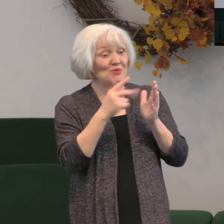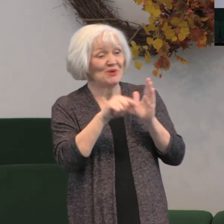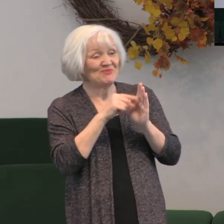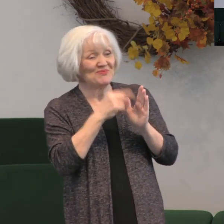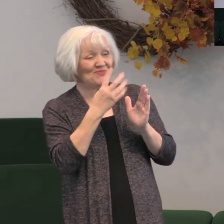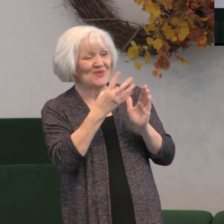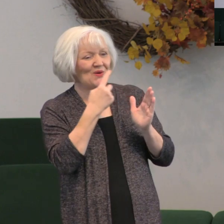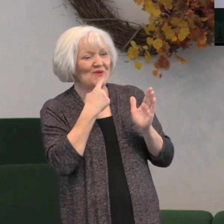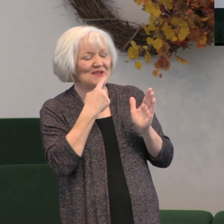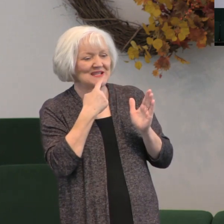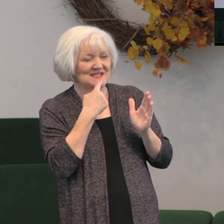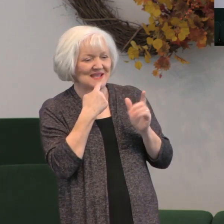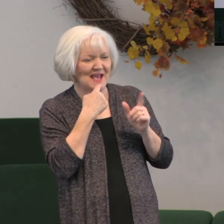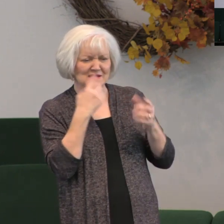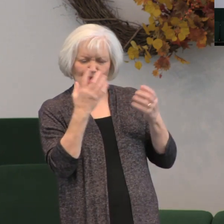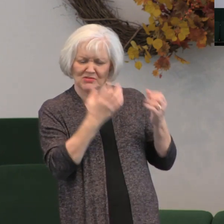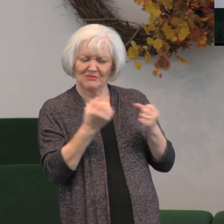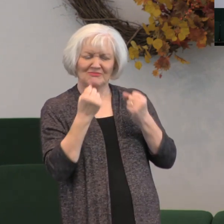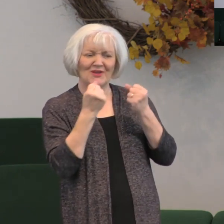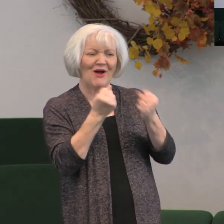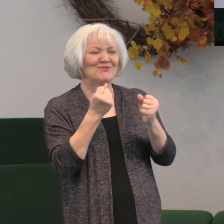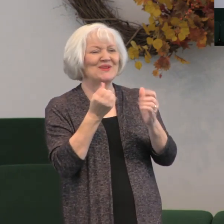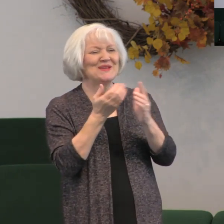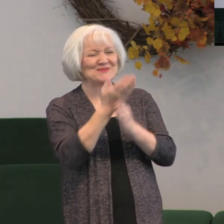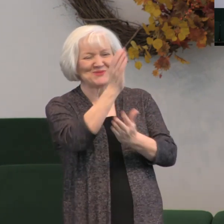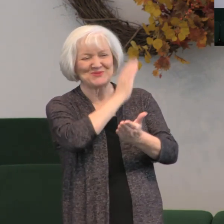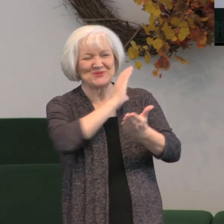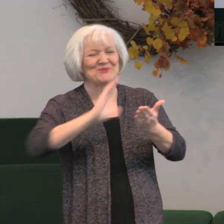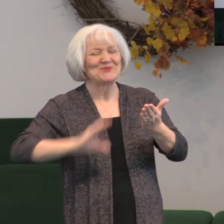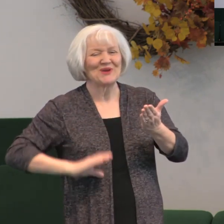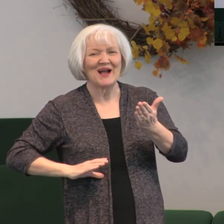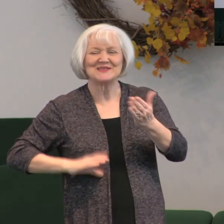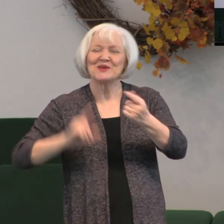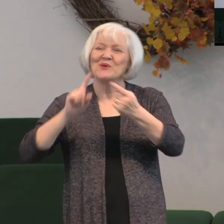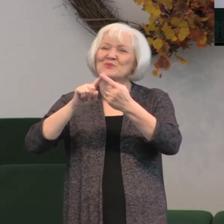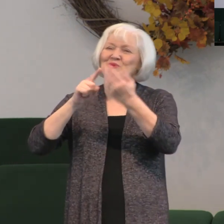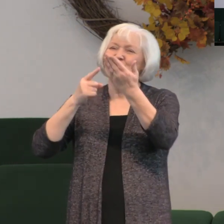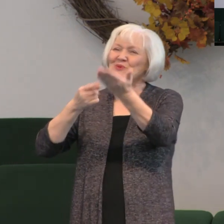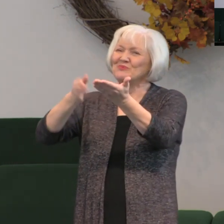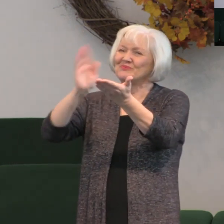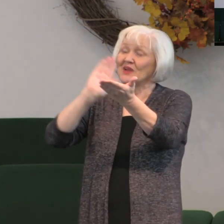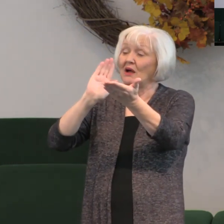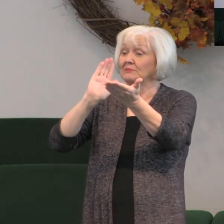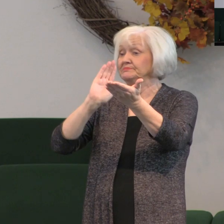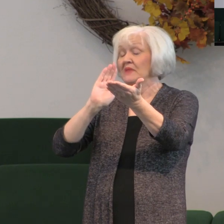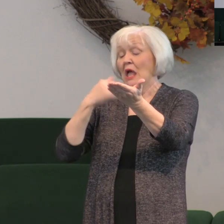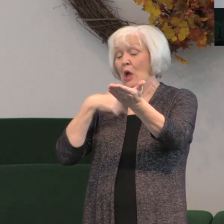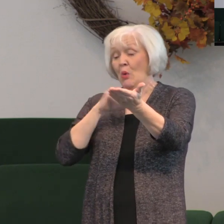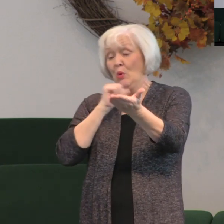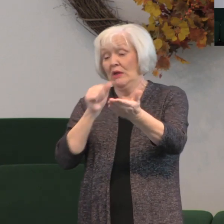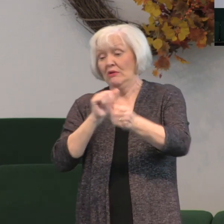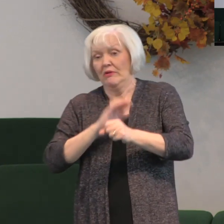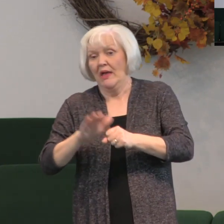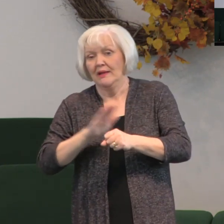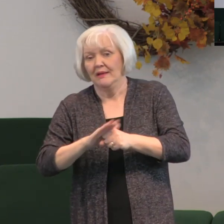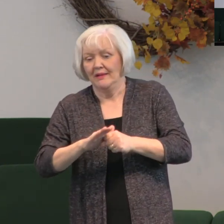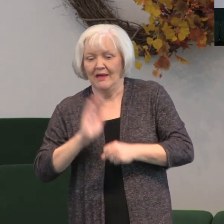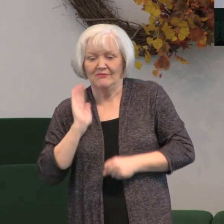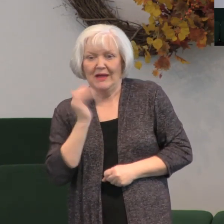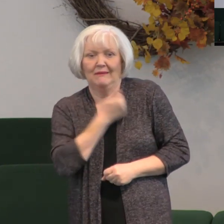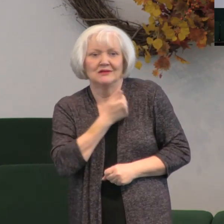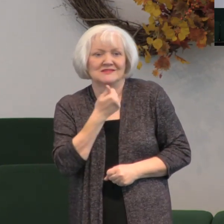it says such as the confidence that we have through Christ toward God not that we are sufficient or competent or able